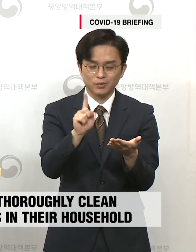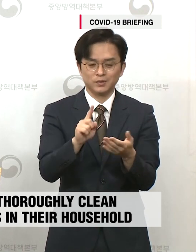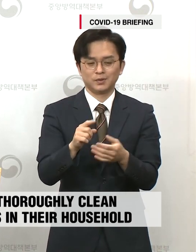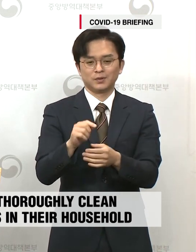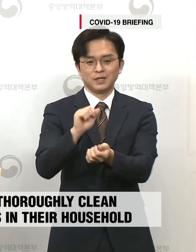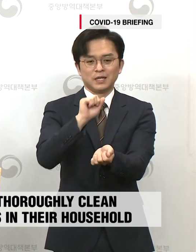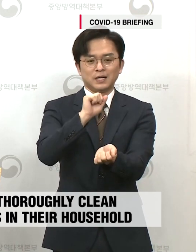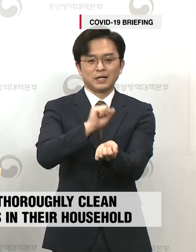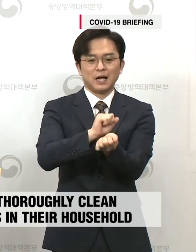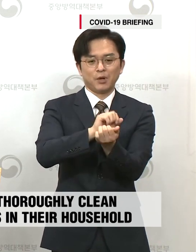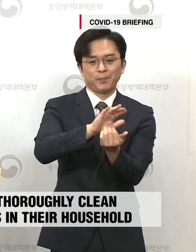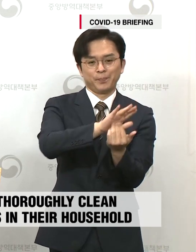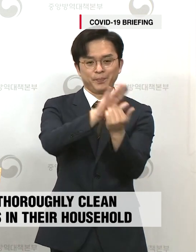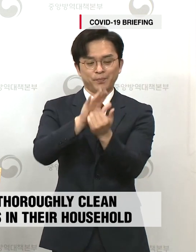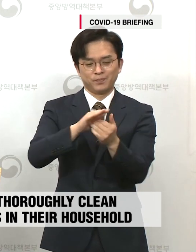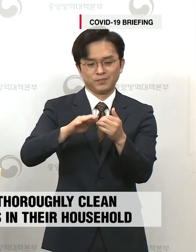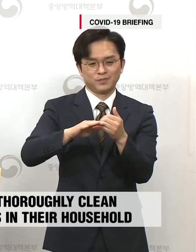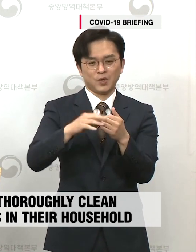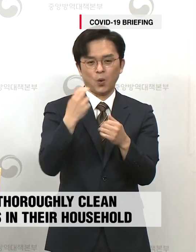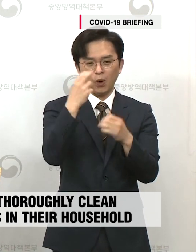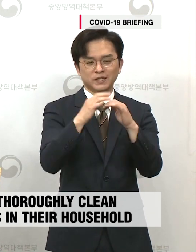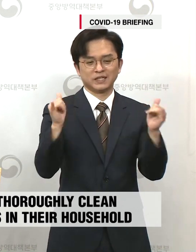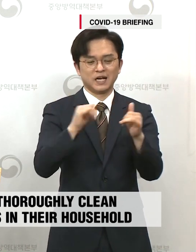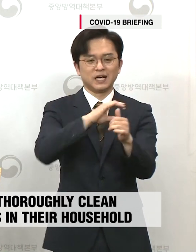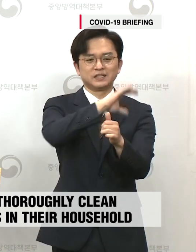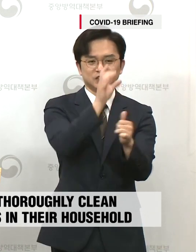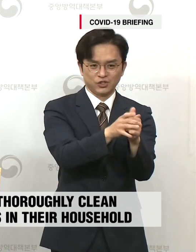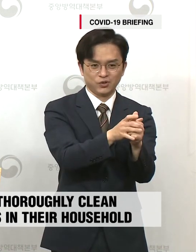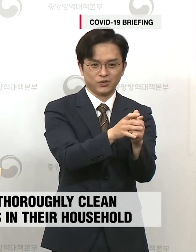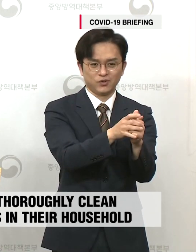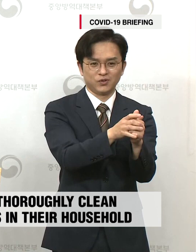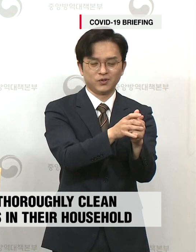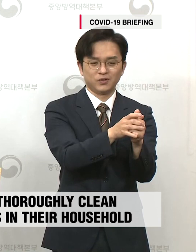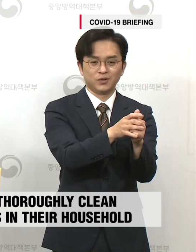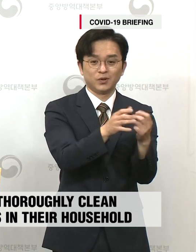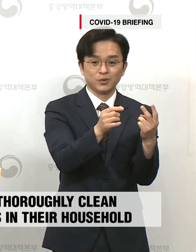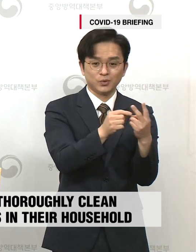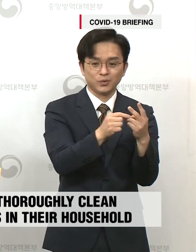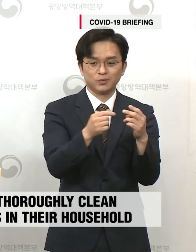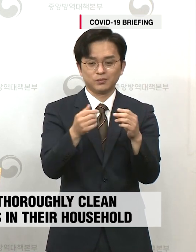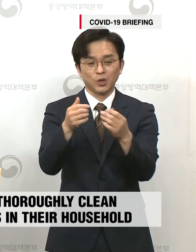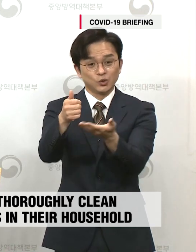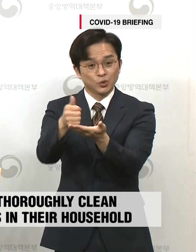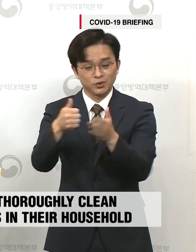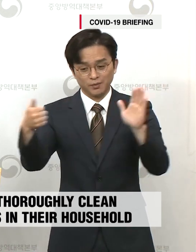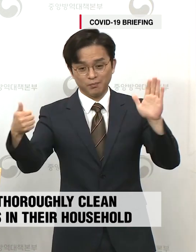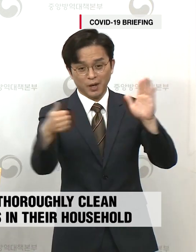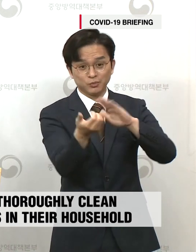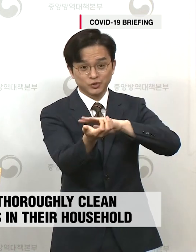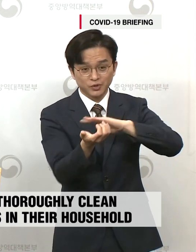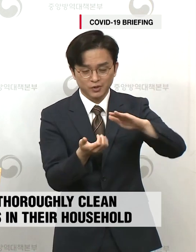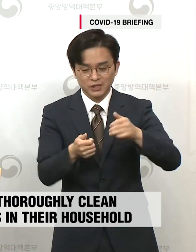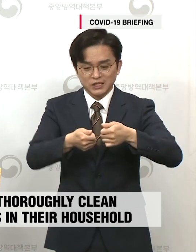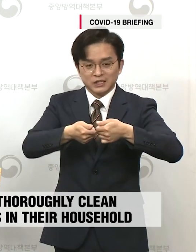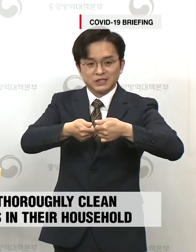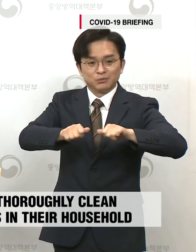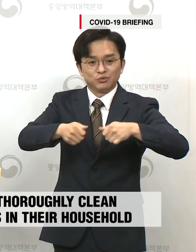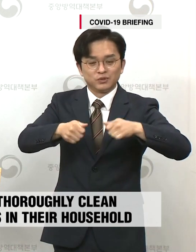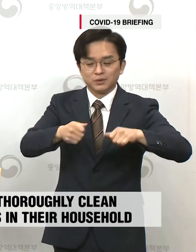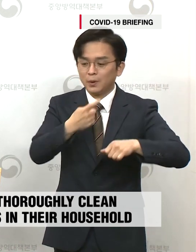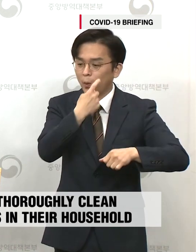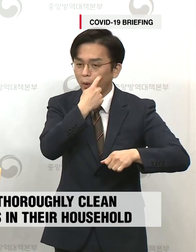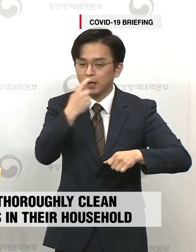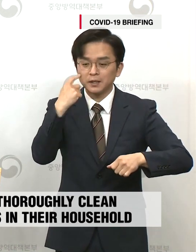the importance of designating a quarantine manager and writing of the visitor log, and the